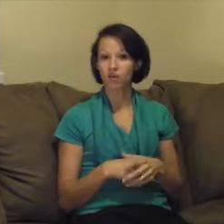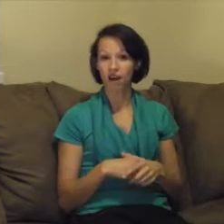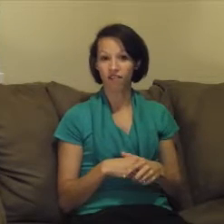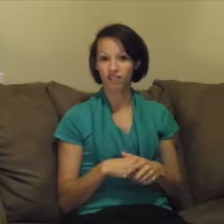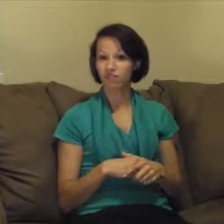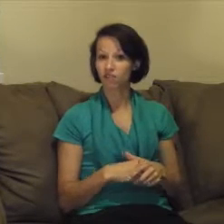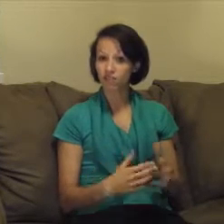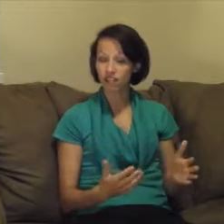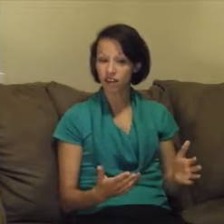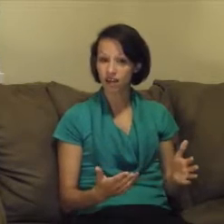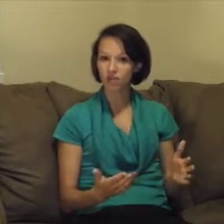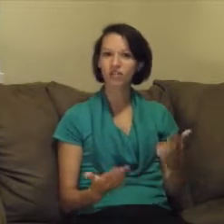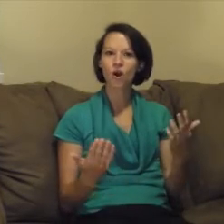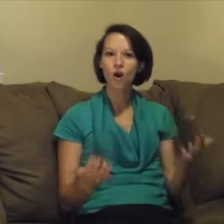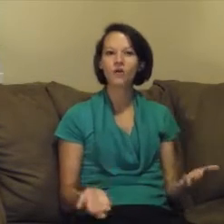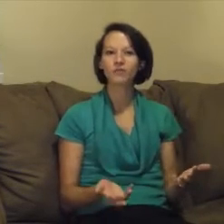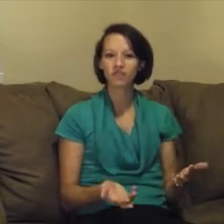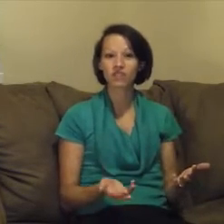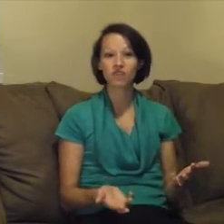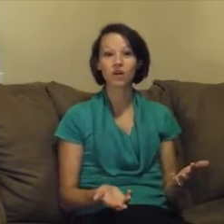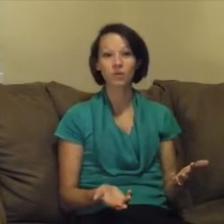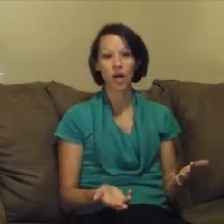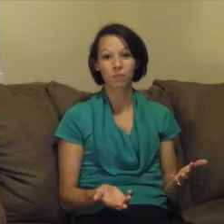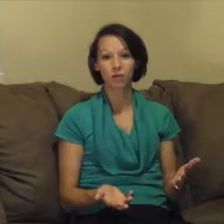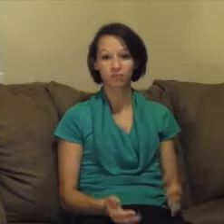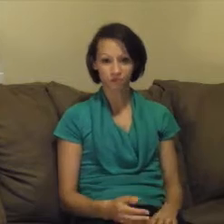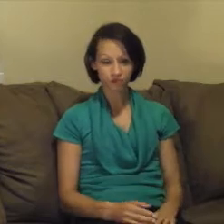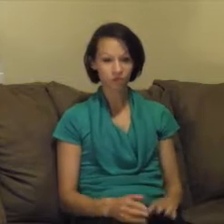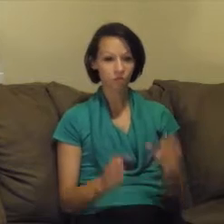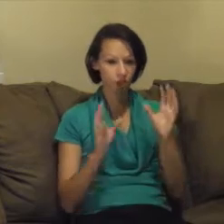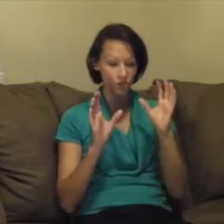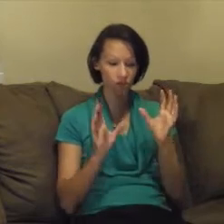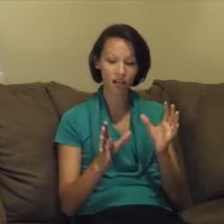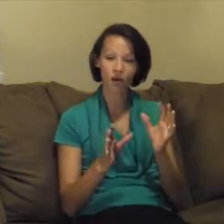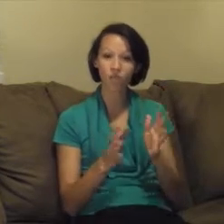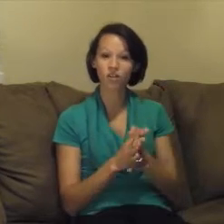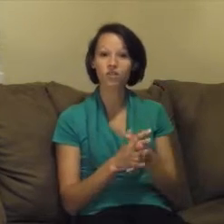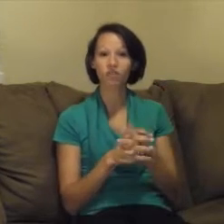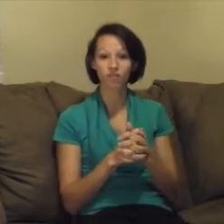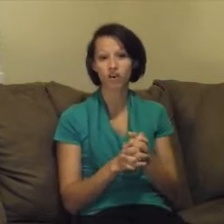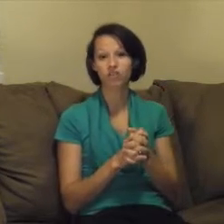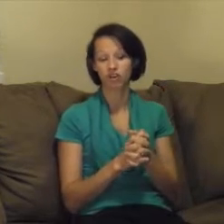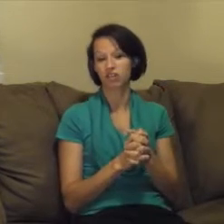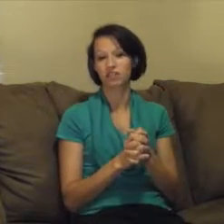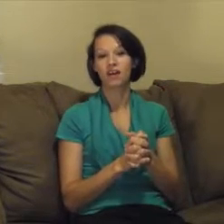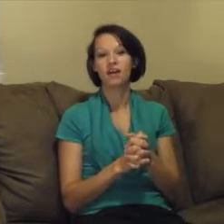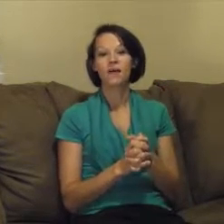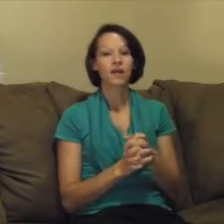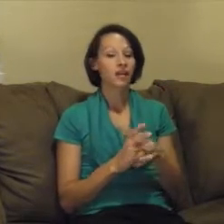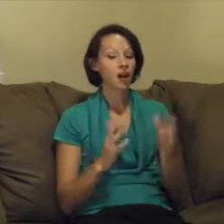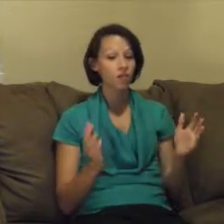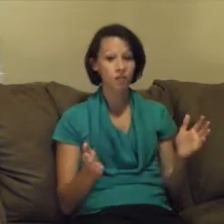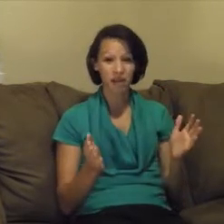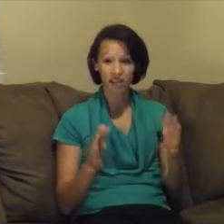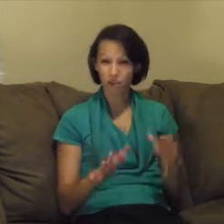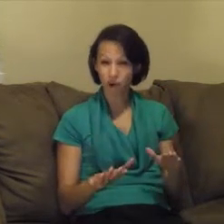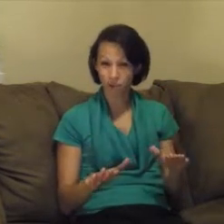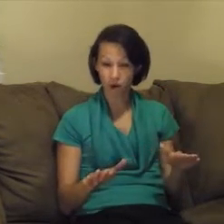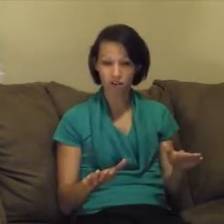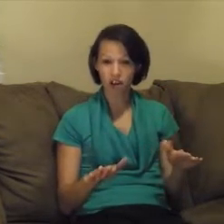you haven't learned the sign language, hopefully this video will help you. So right now I'm going to do the first verse. Now for my little primary